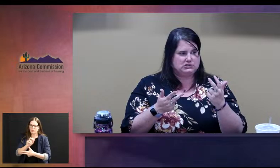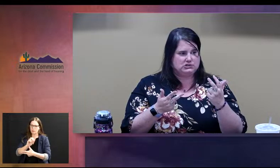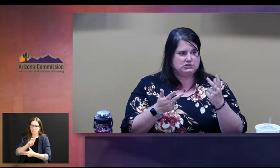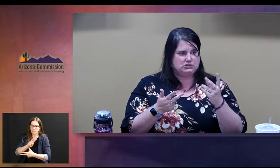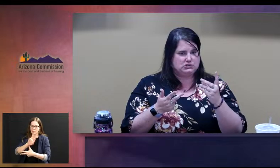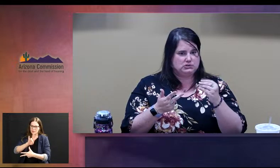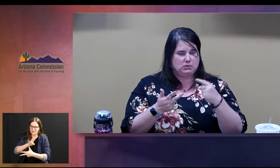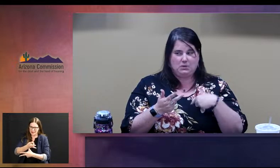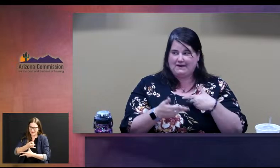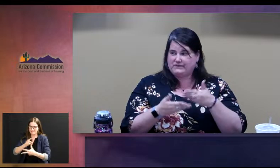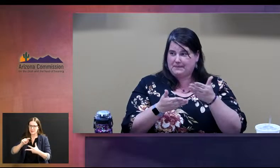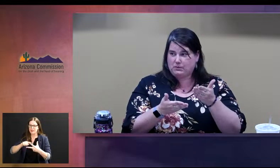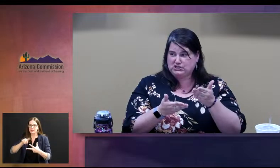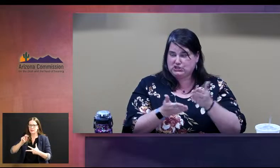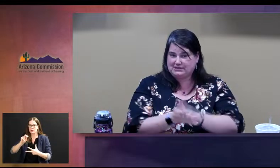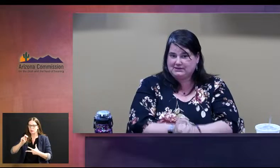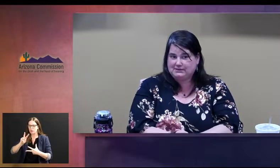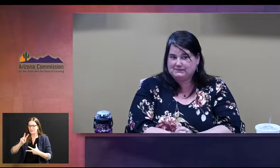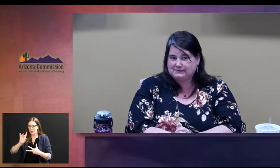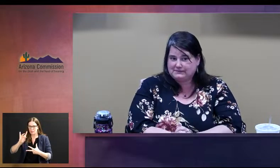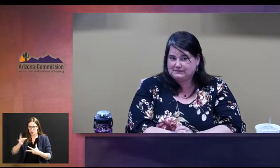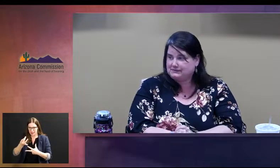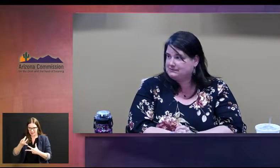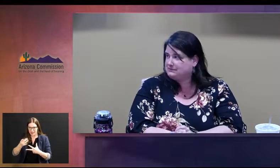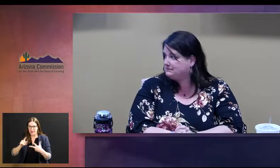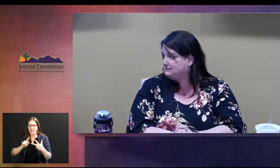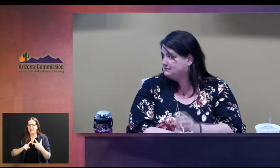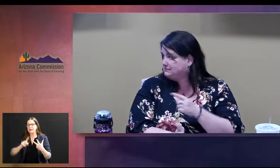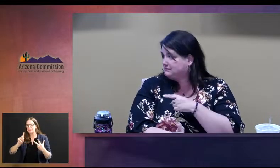December 3rd. Do we have a motion?